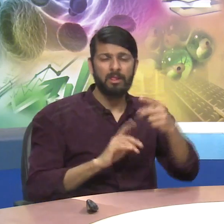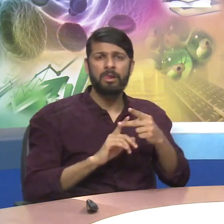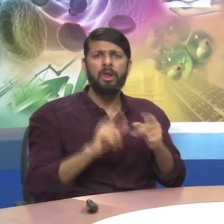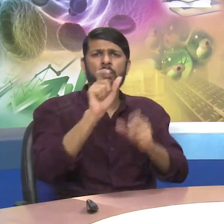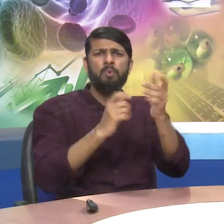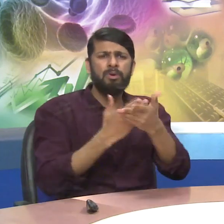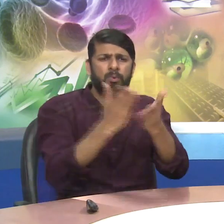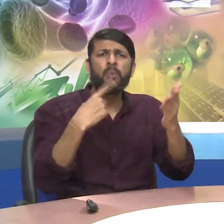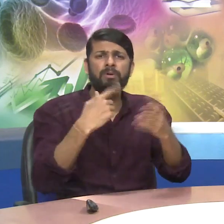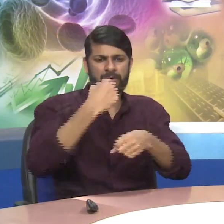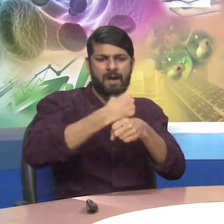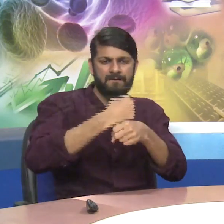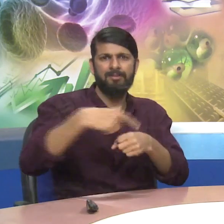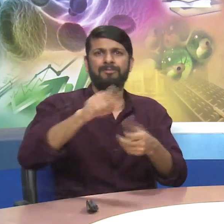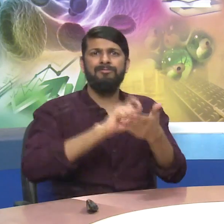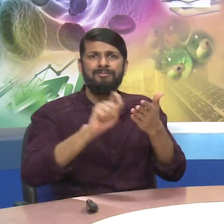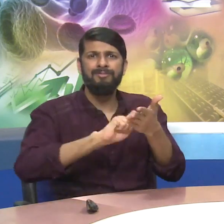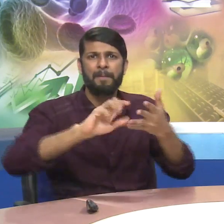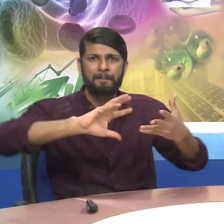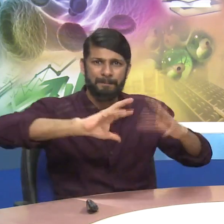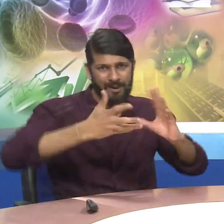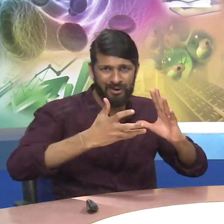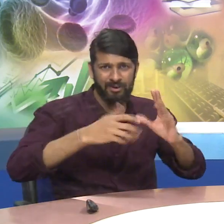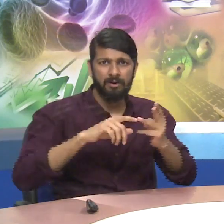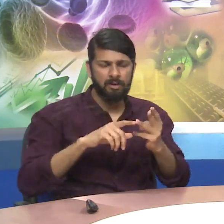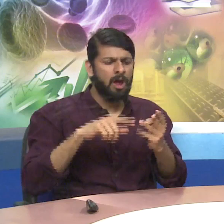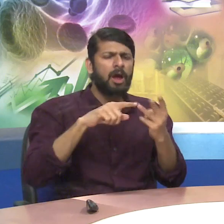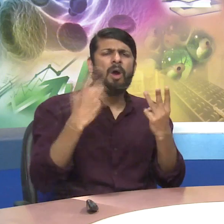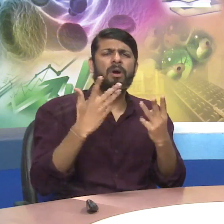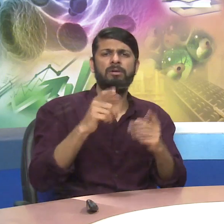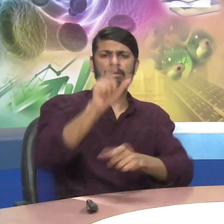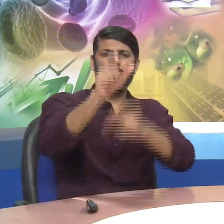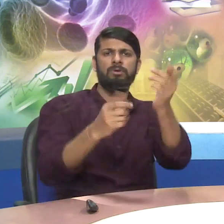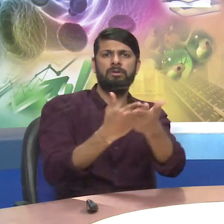Democracy is generally known as the government of the people,